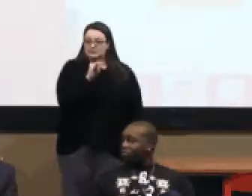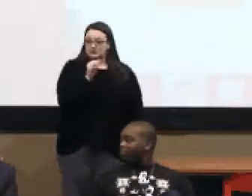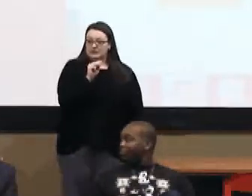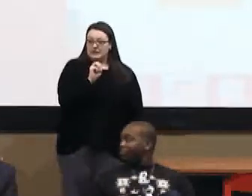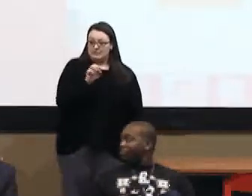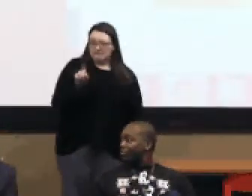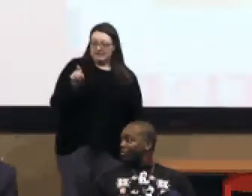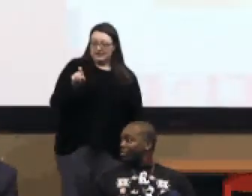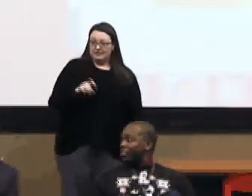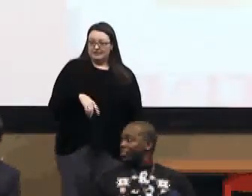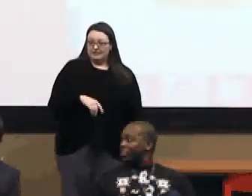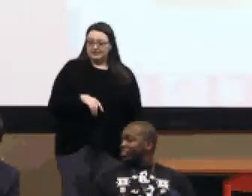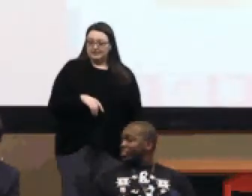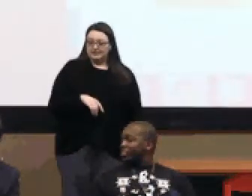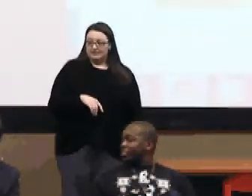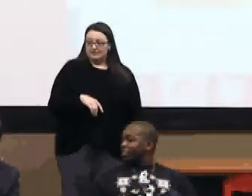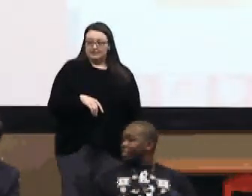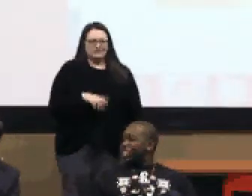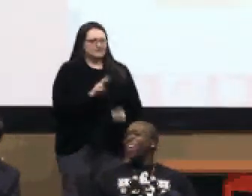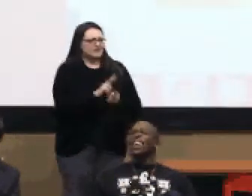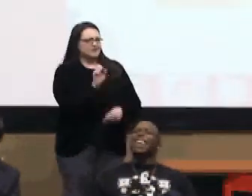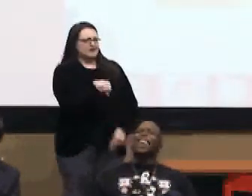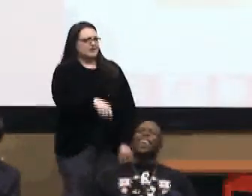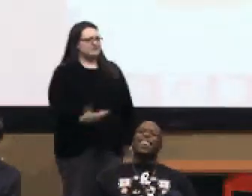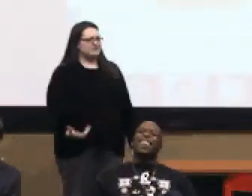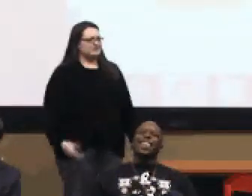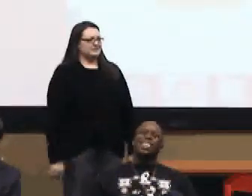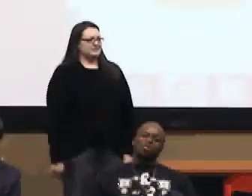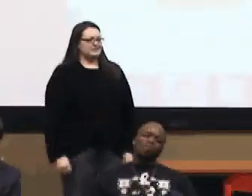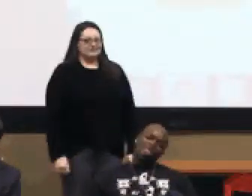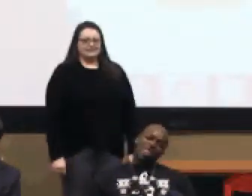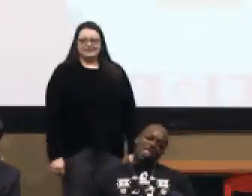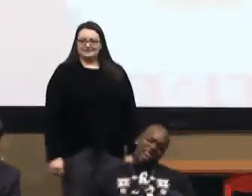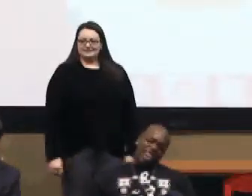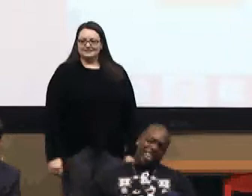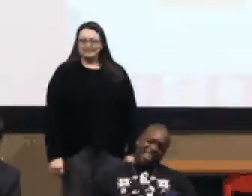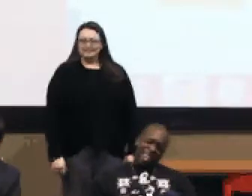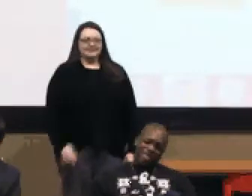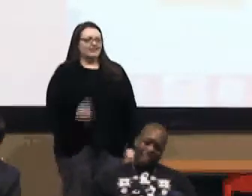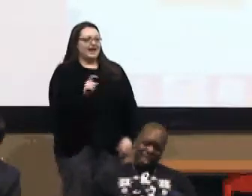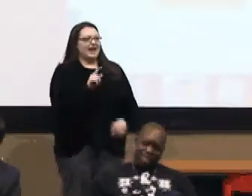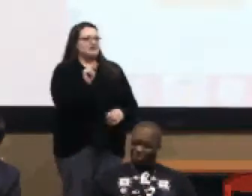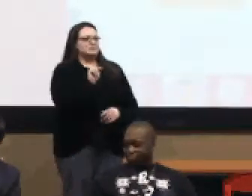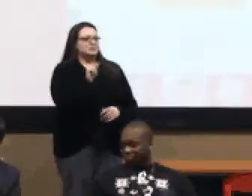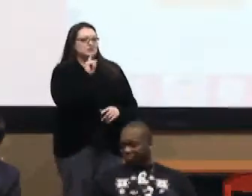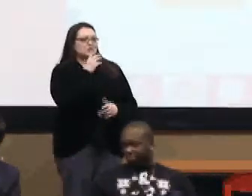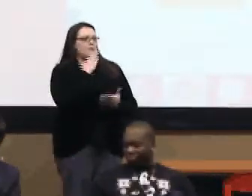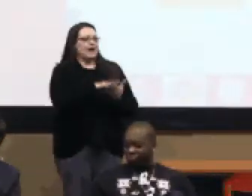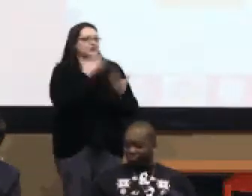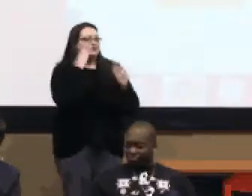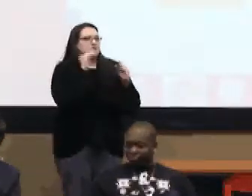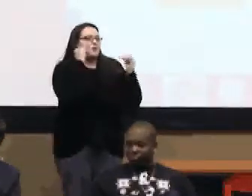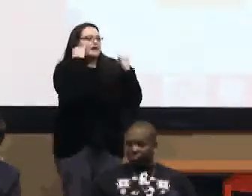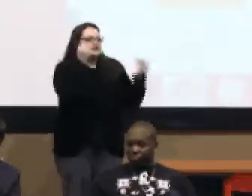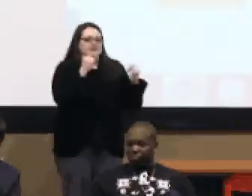You like the flavor of aspartame? Fuck you. Yeah, it tastes I have to pee so bad, you'll have no